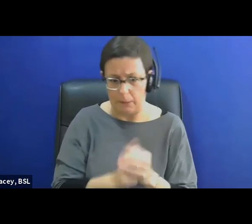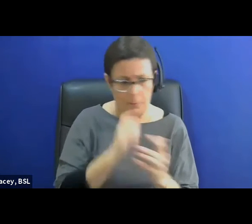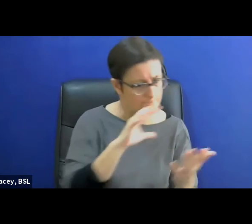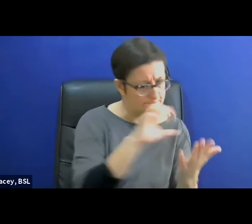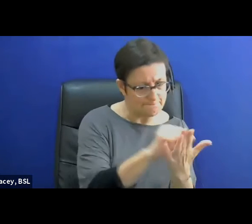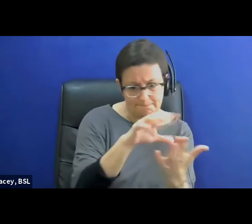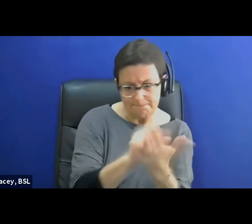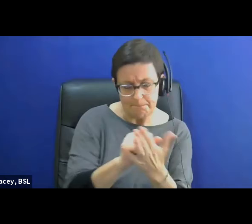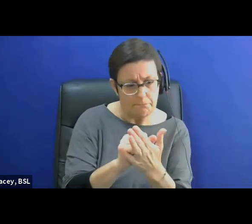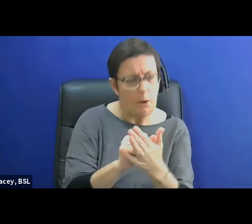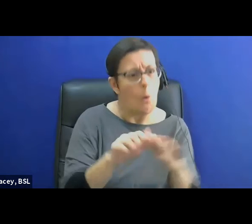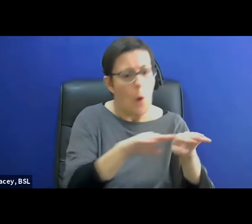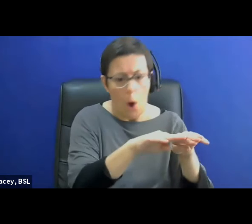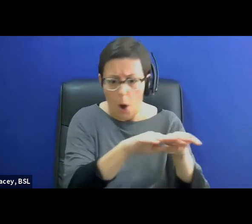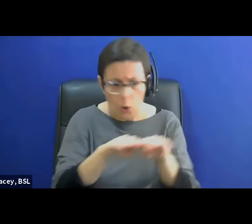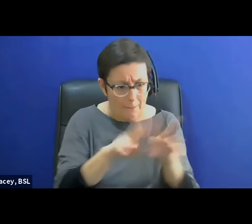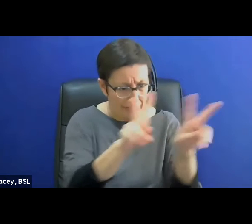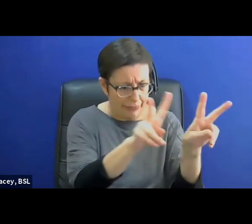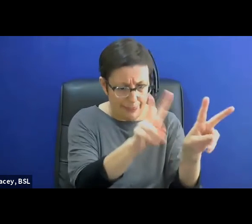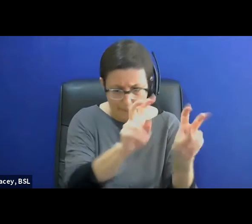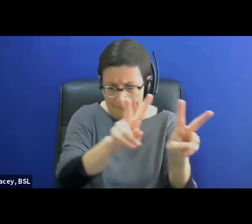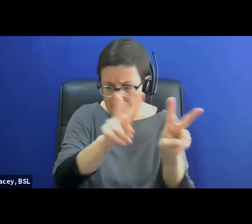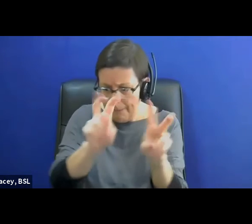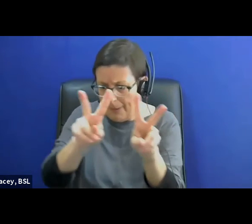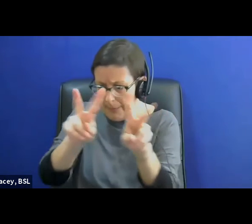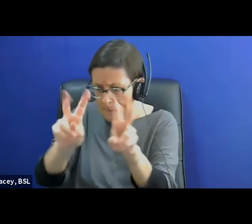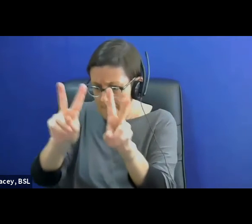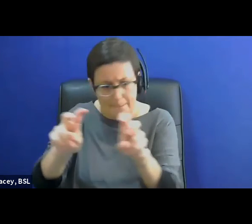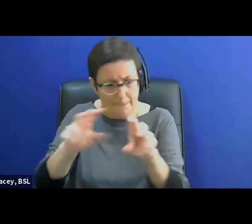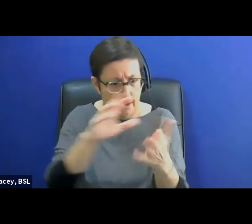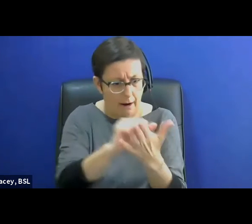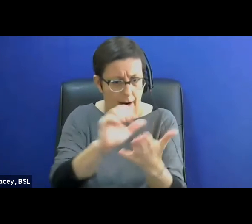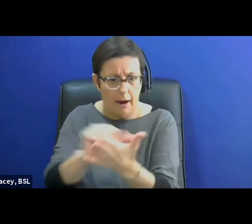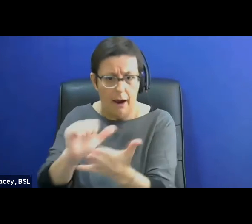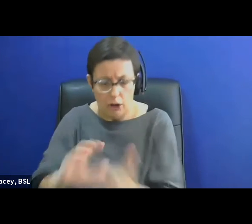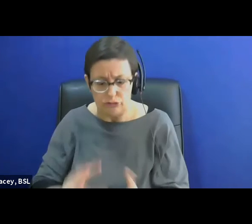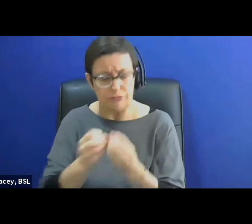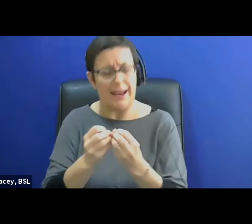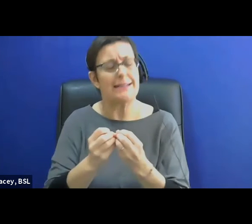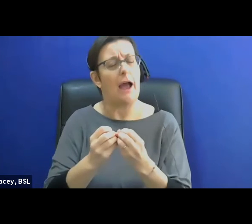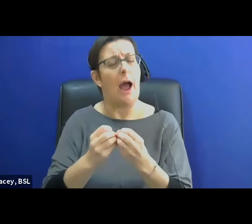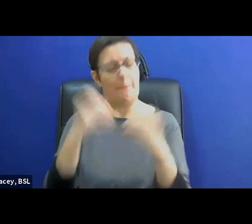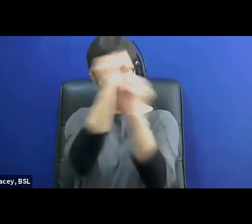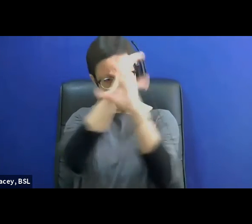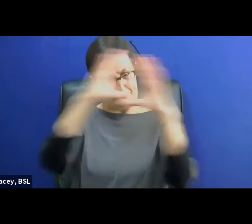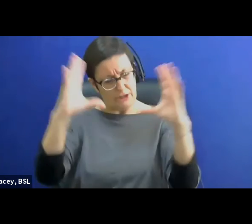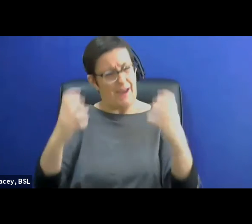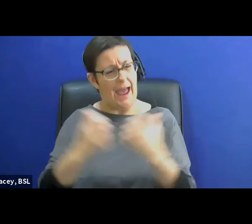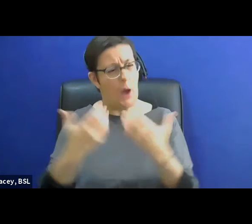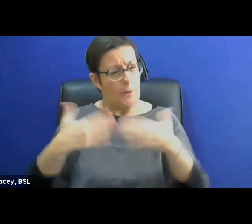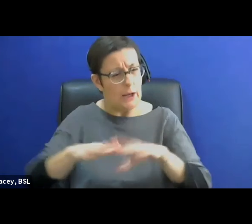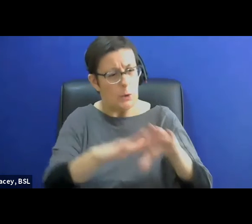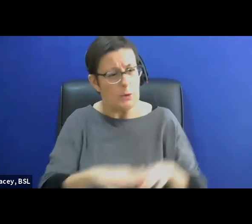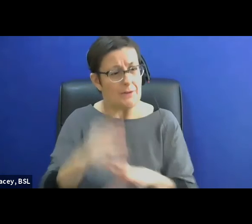actions so that we can build a picture of what inclusive design looks like in different places in the world. This is because we think